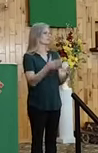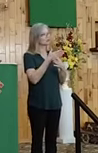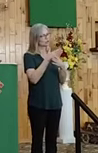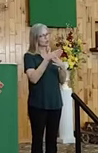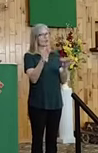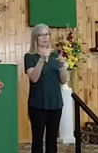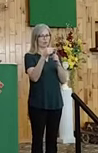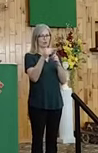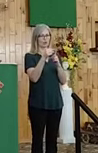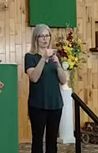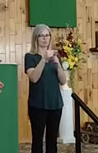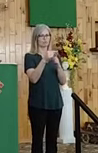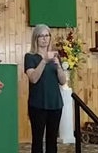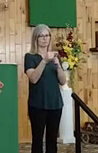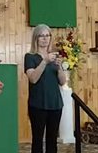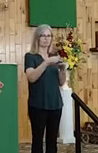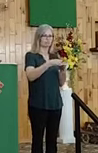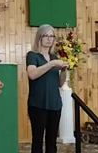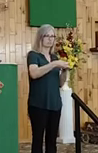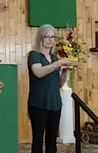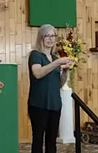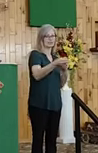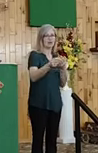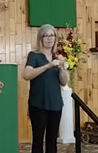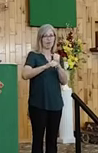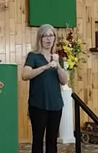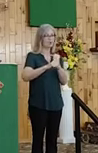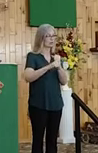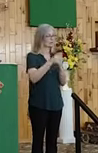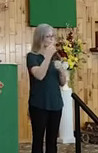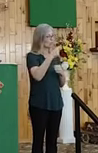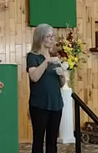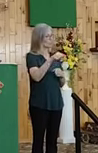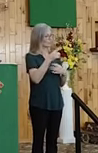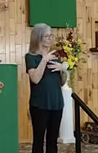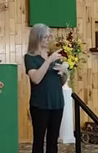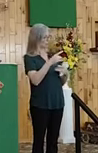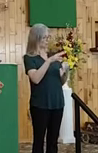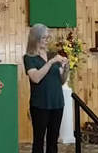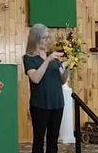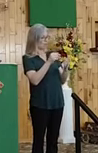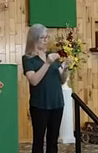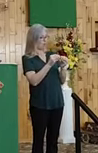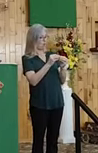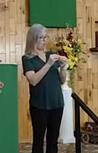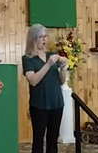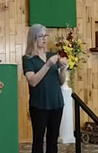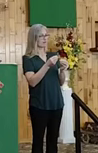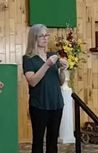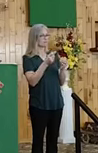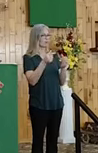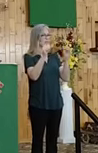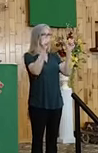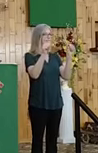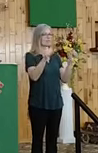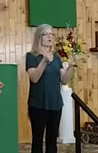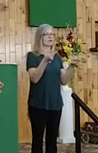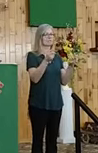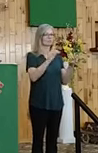word, distribute our flyer to those interested in learning more or post it in the local community